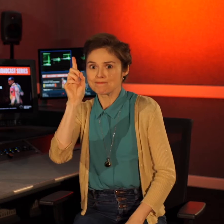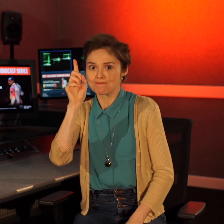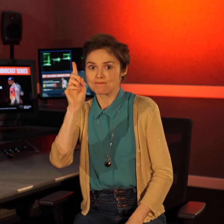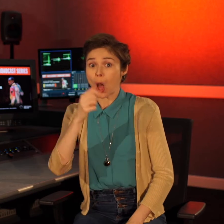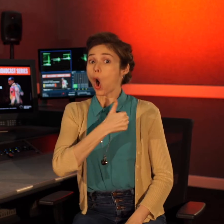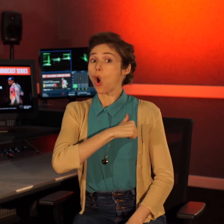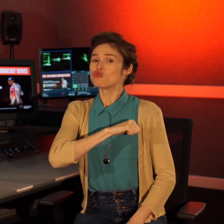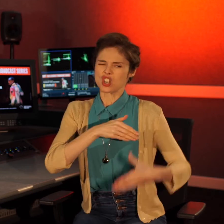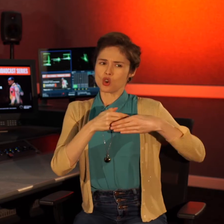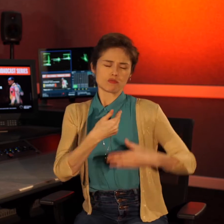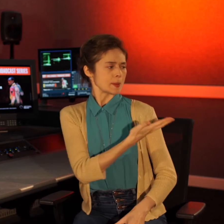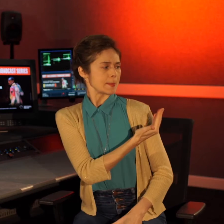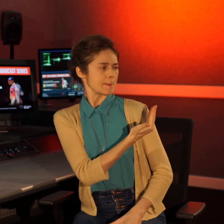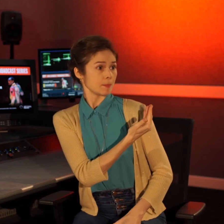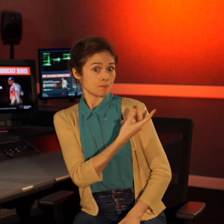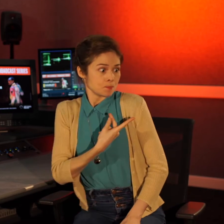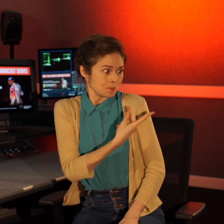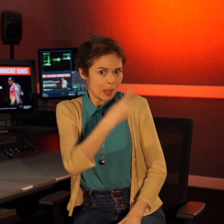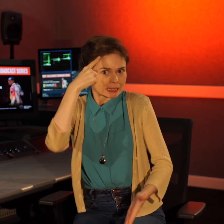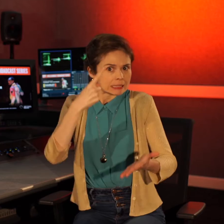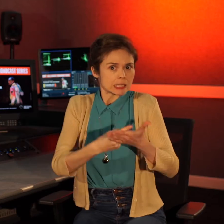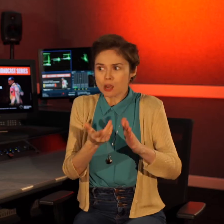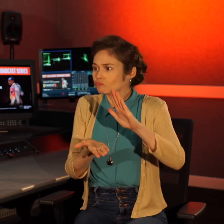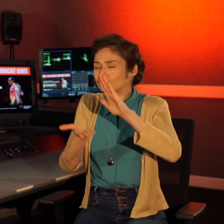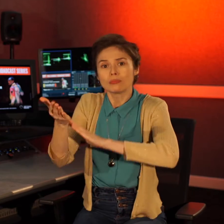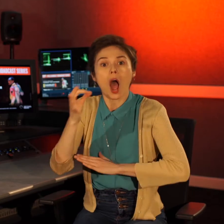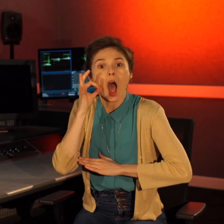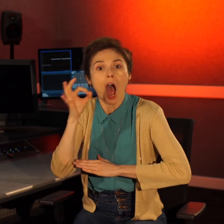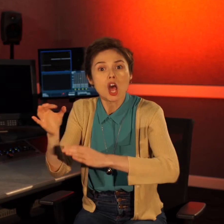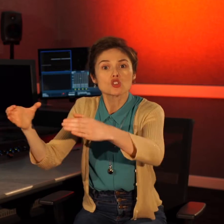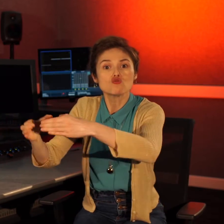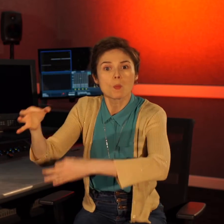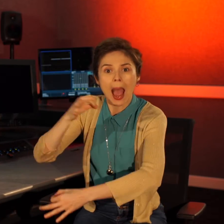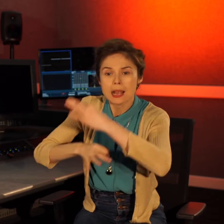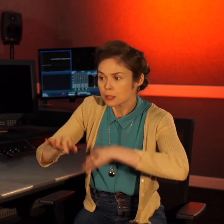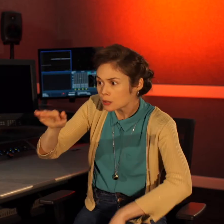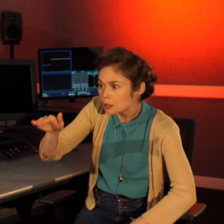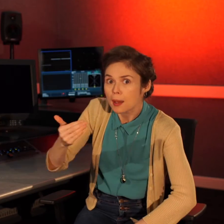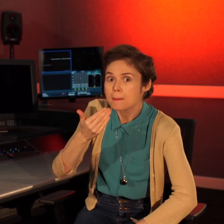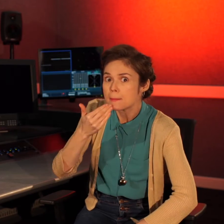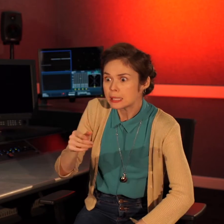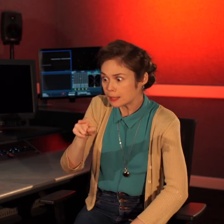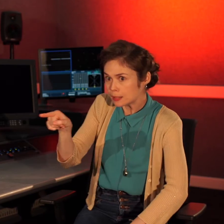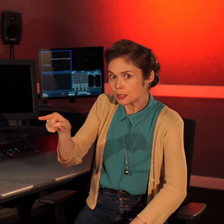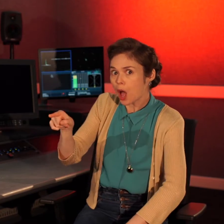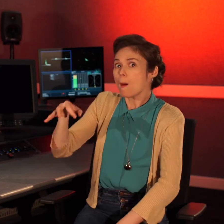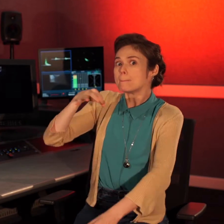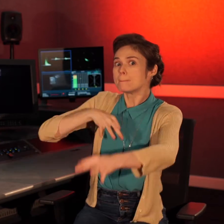so, with the help of his friend Horatio, Hamlet asks a group of actors to perform a